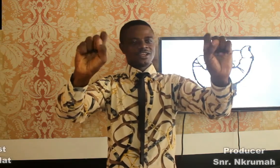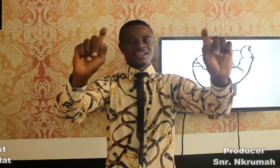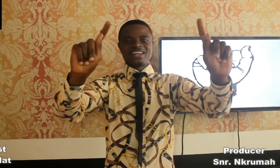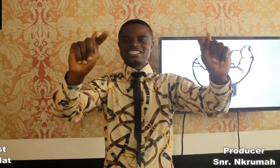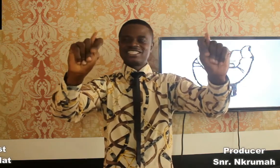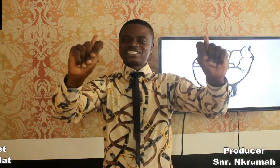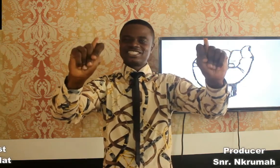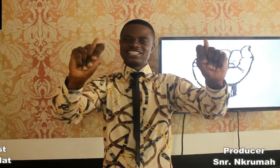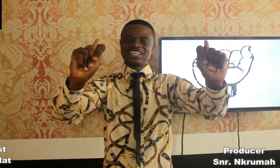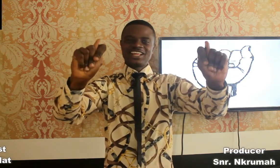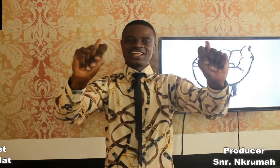This is T.